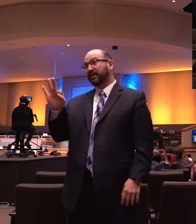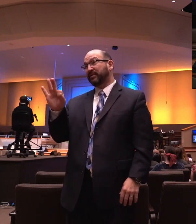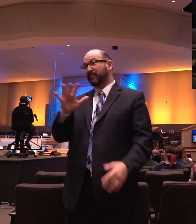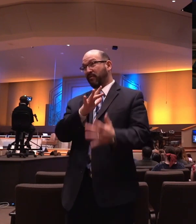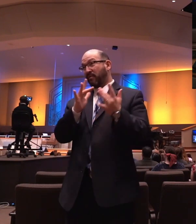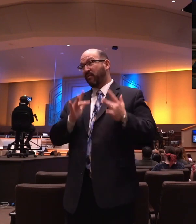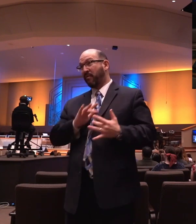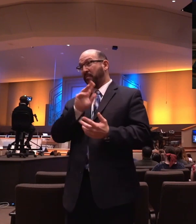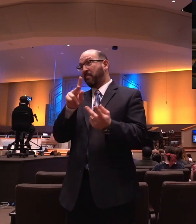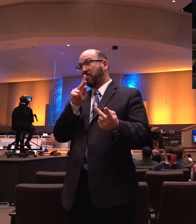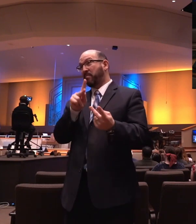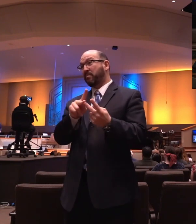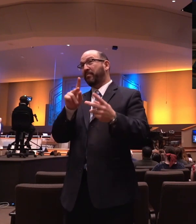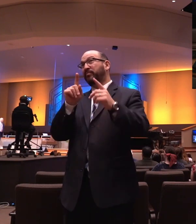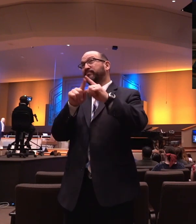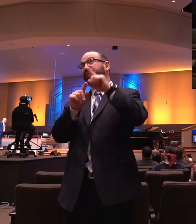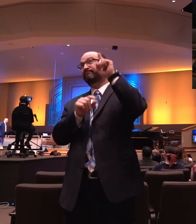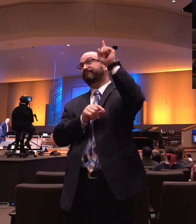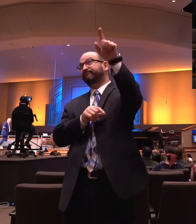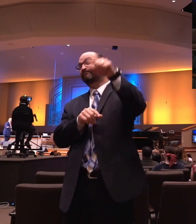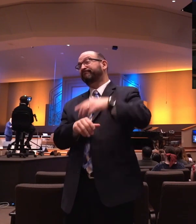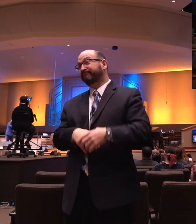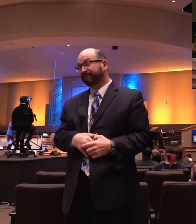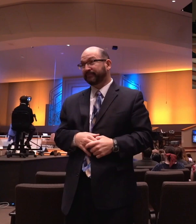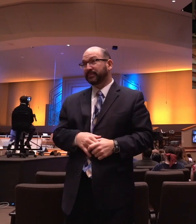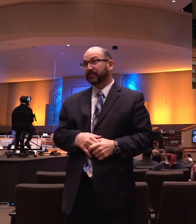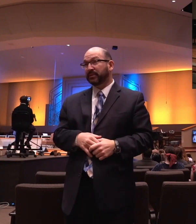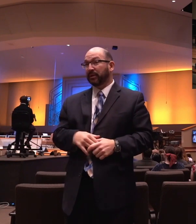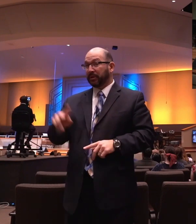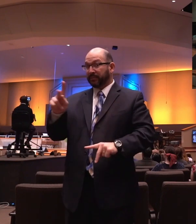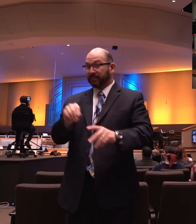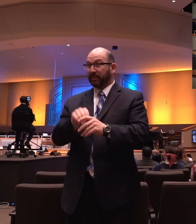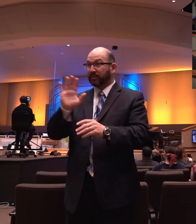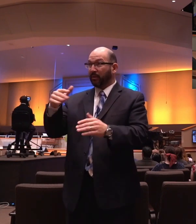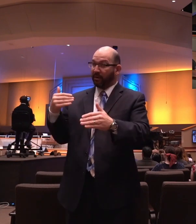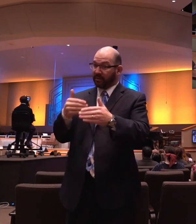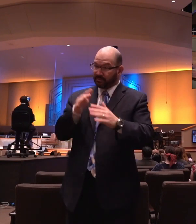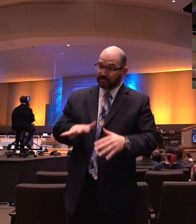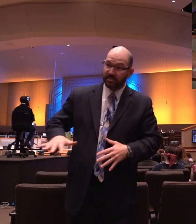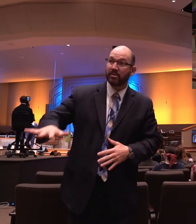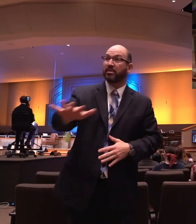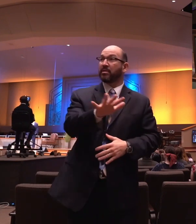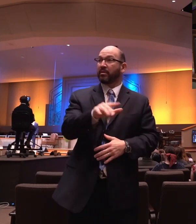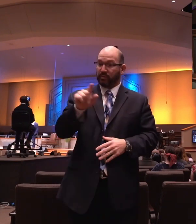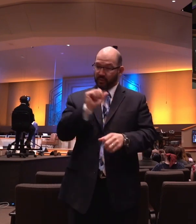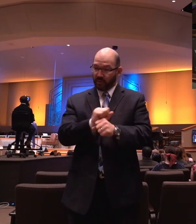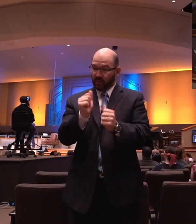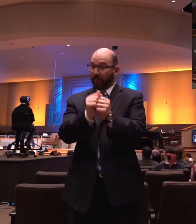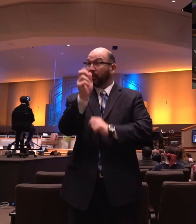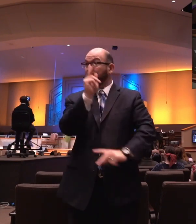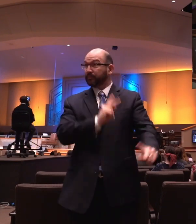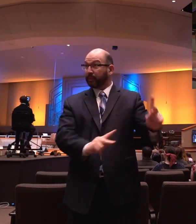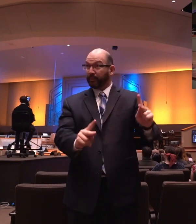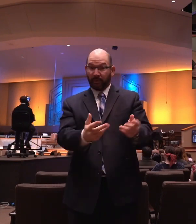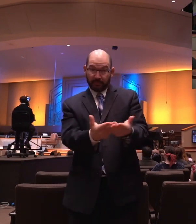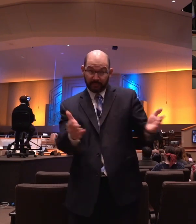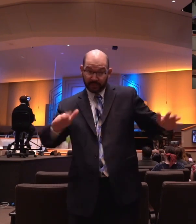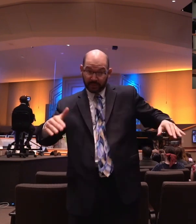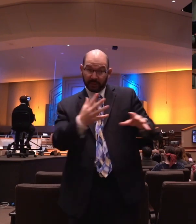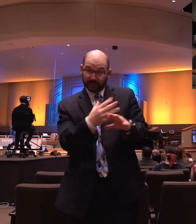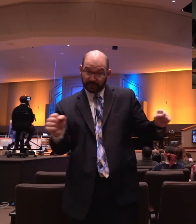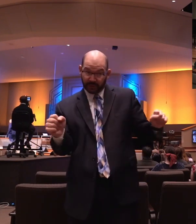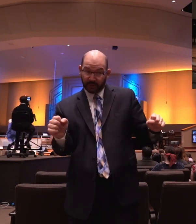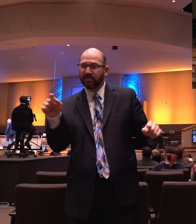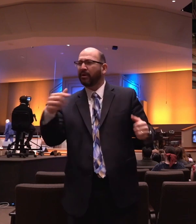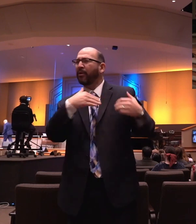perfect toward Him. Those people in your neighborhood, those folks with whom you work, that one that's heavy